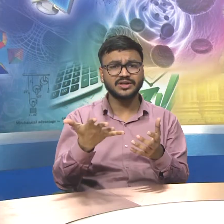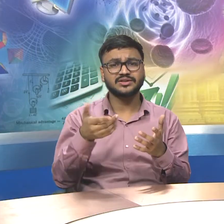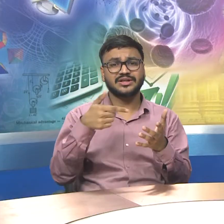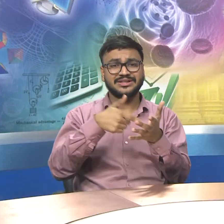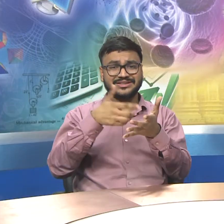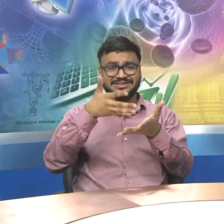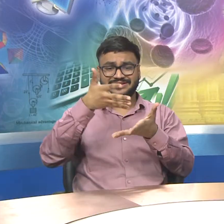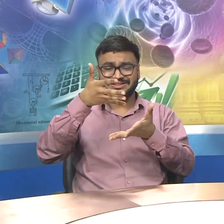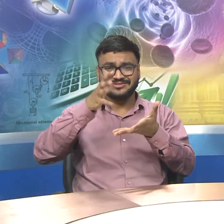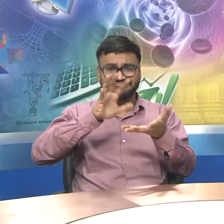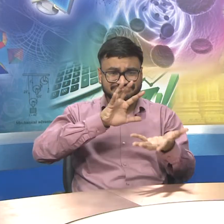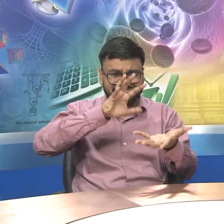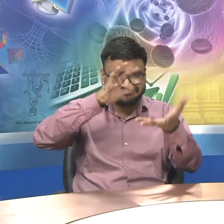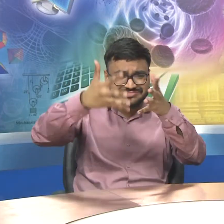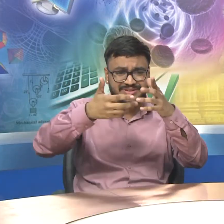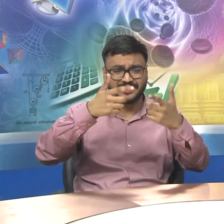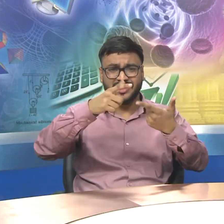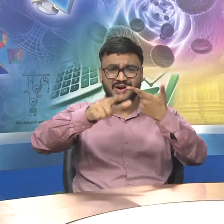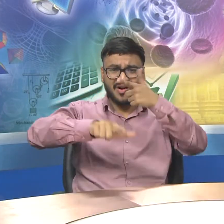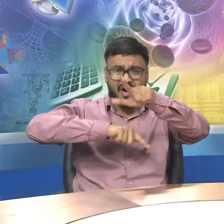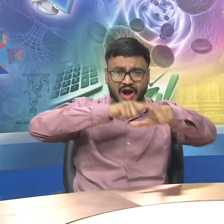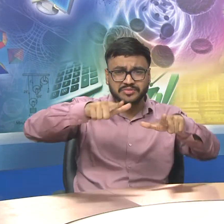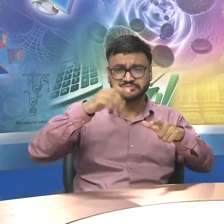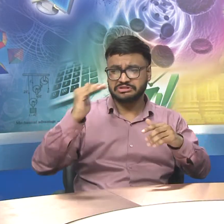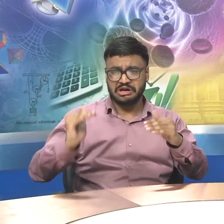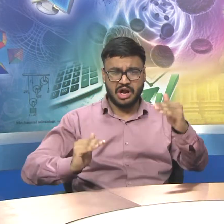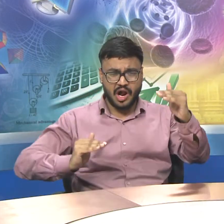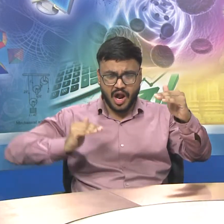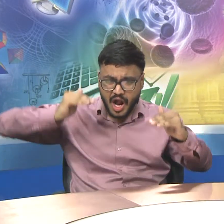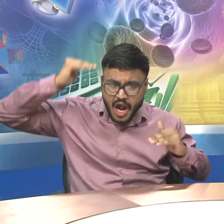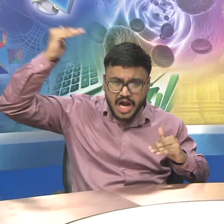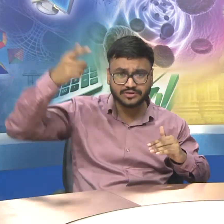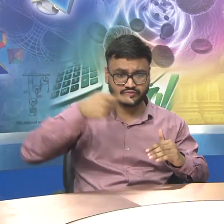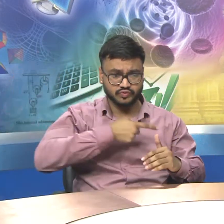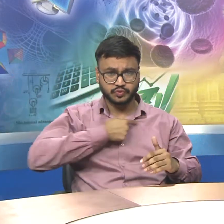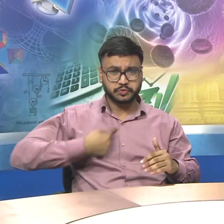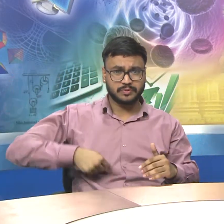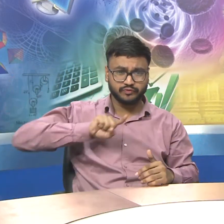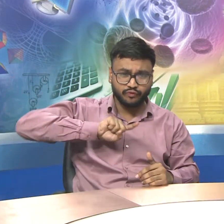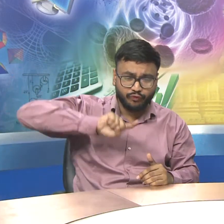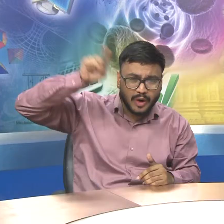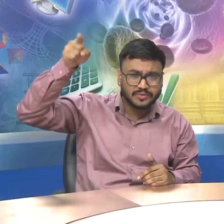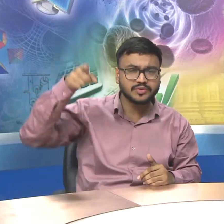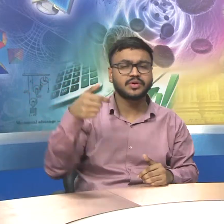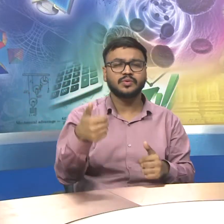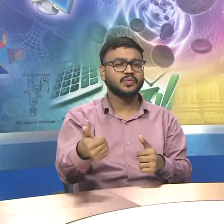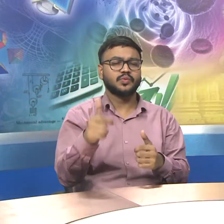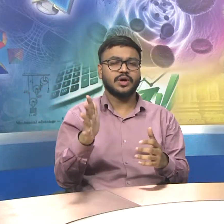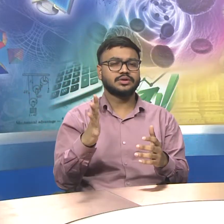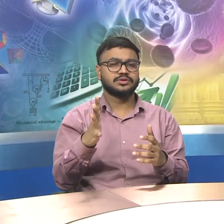It is not a good idea to say that one language is better than the other